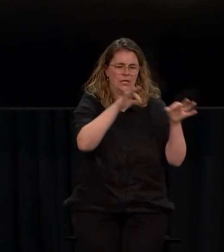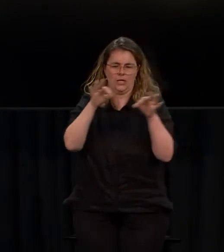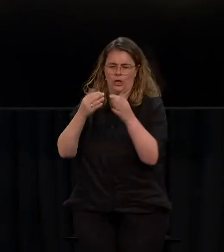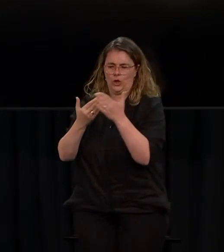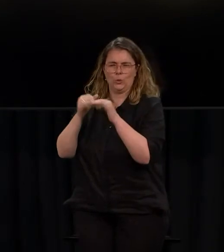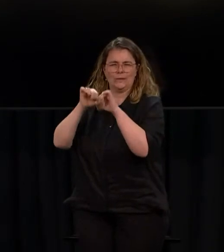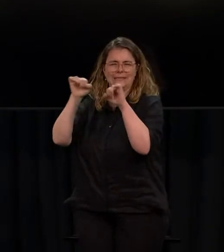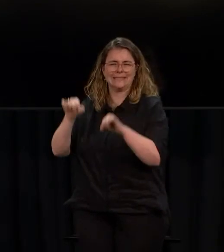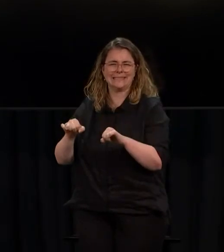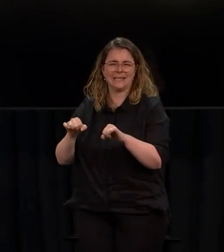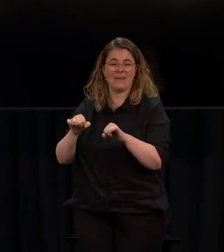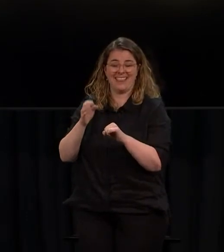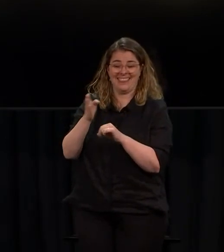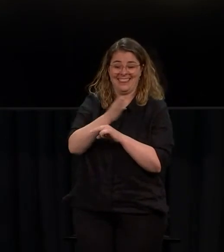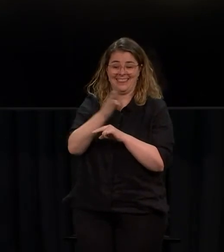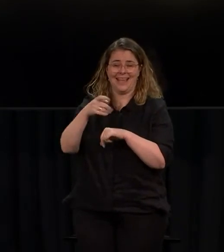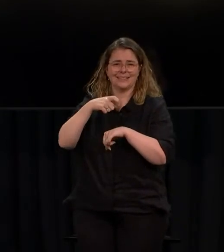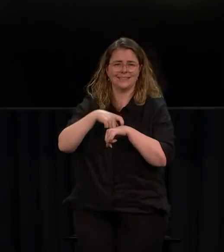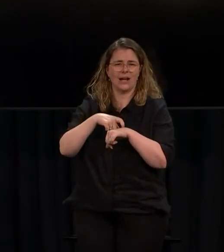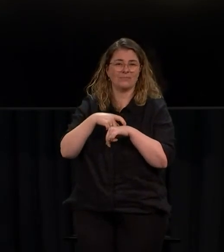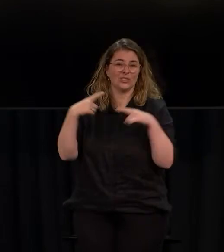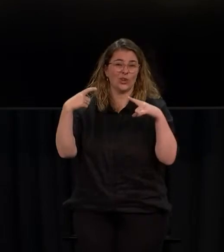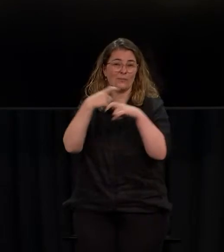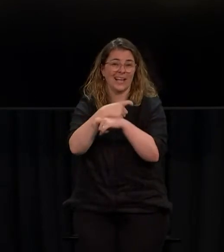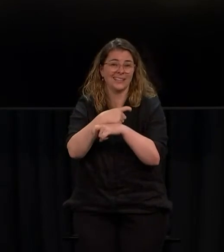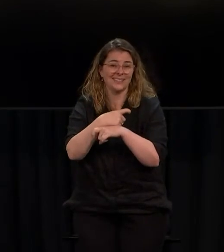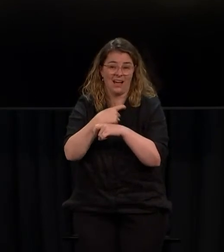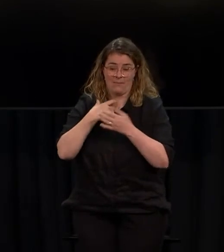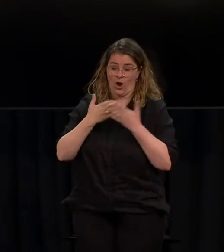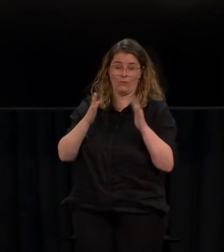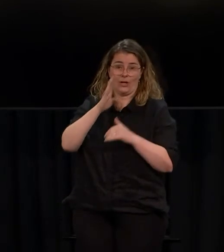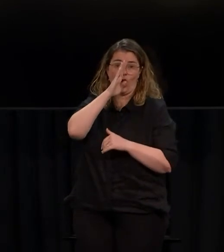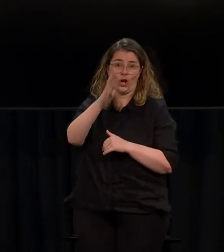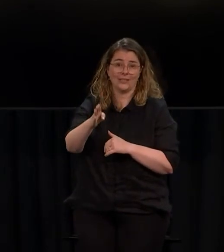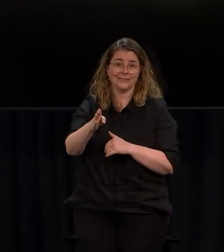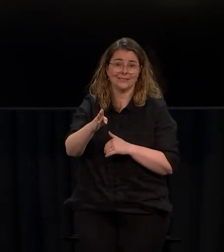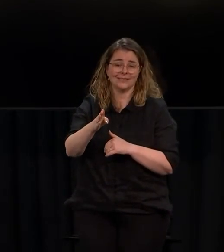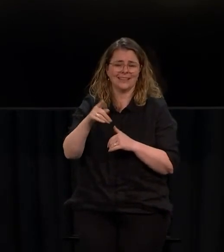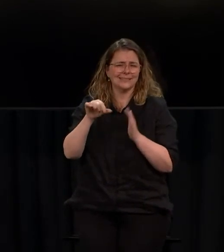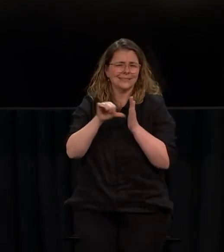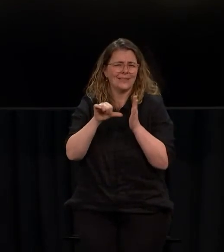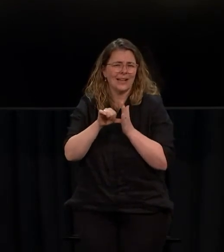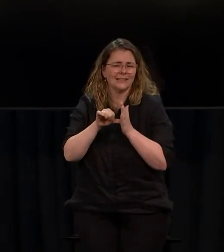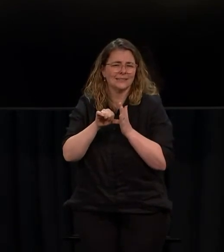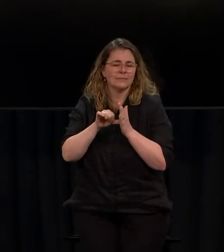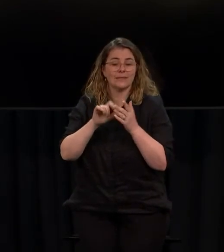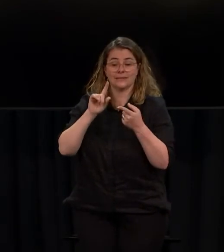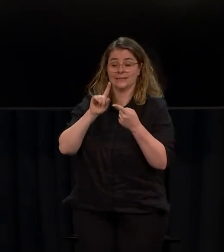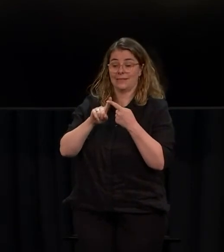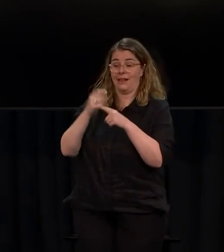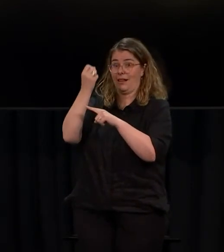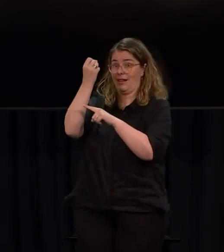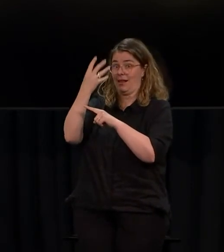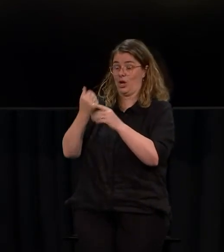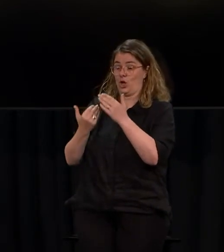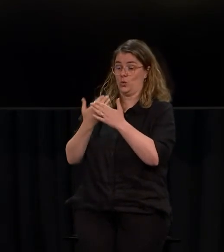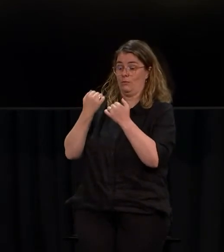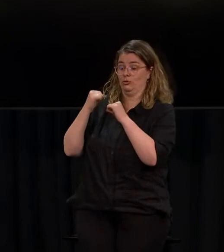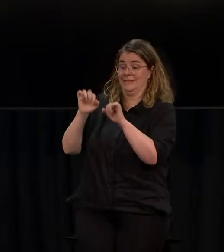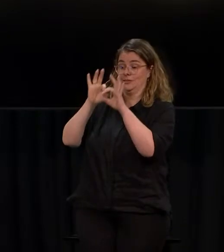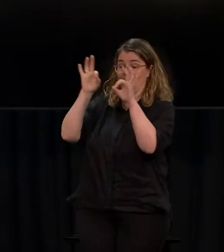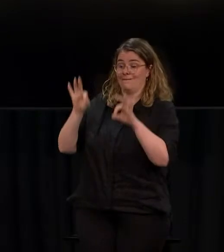and that is a difficult period, and I think we should just be open and honest about that. But we have still tried to design with the new